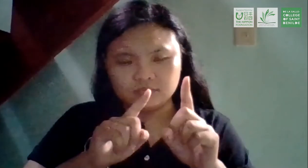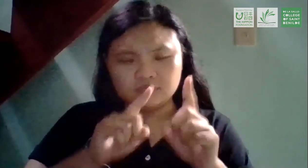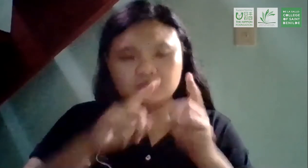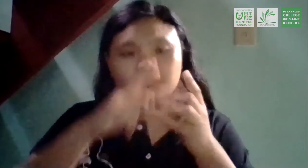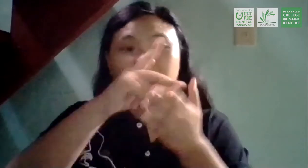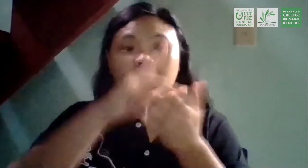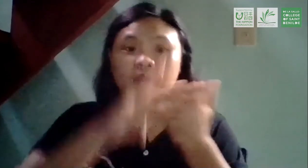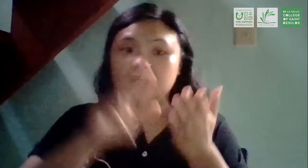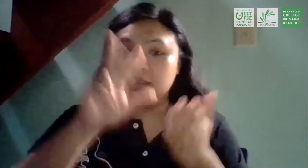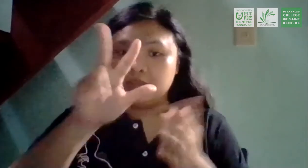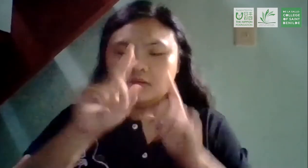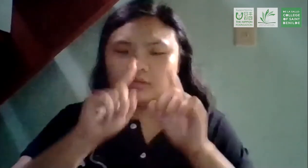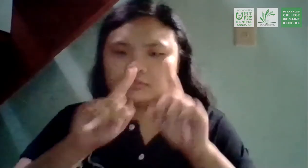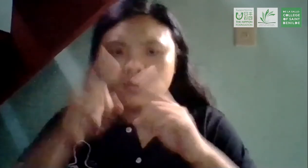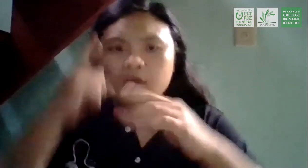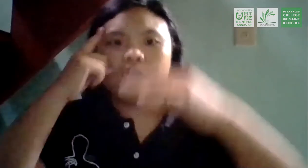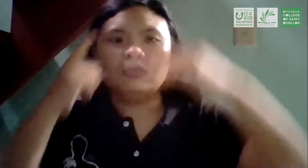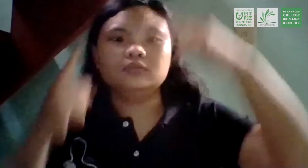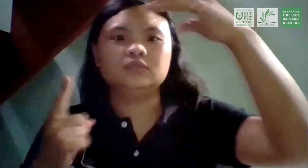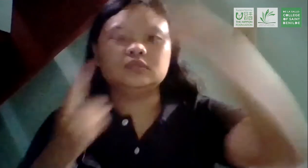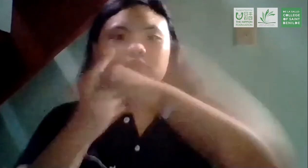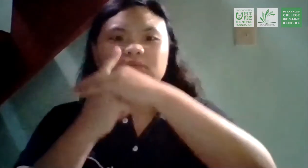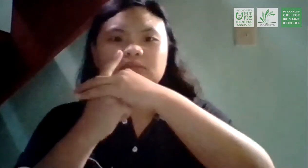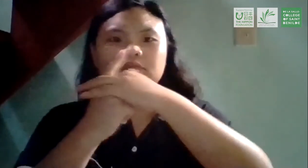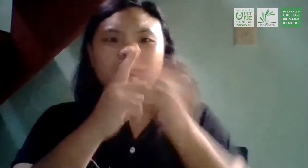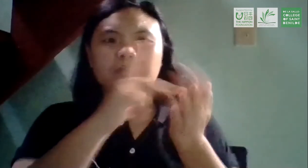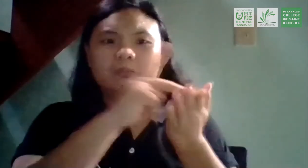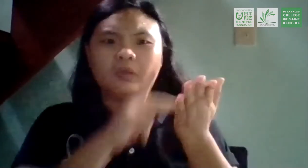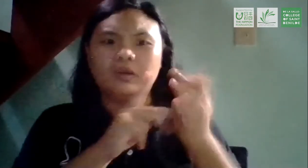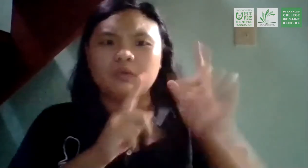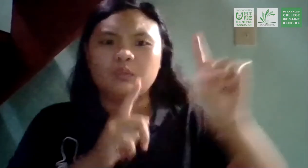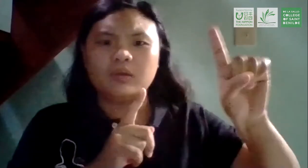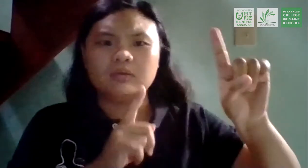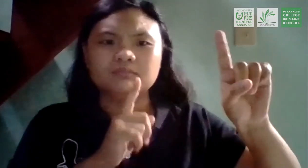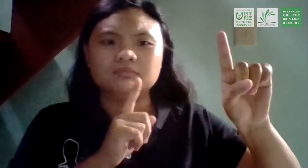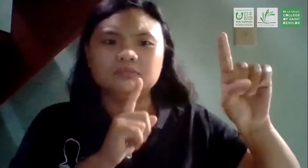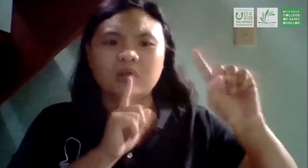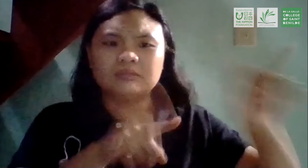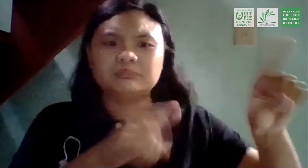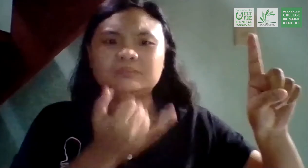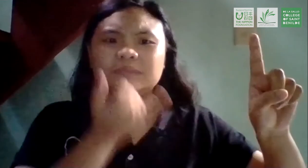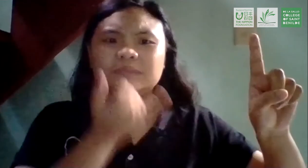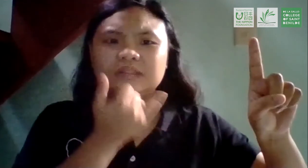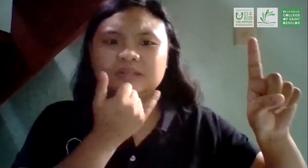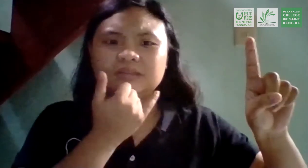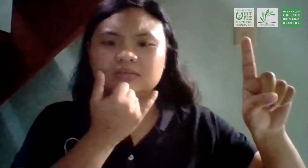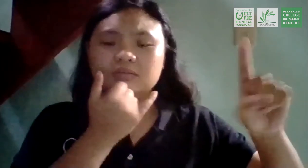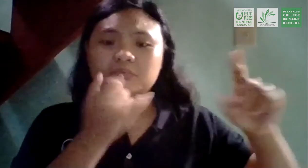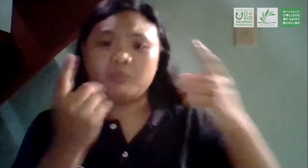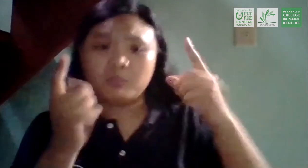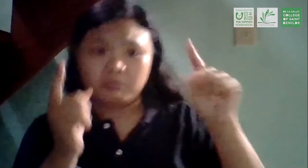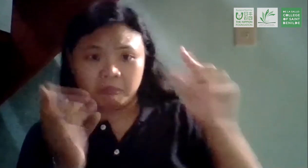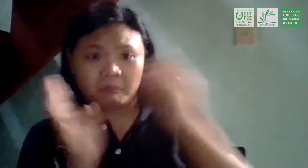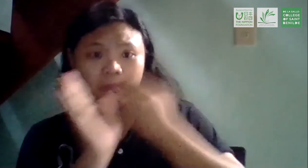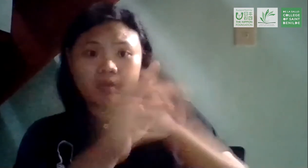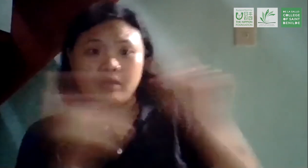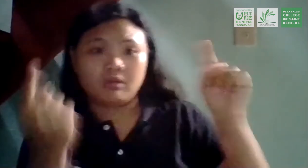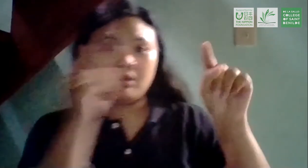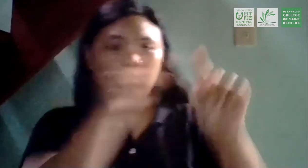really go back on our lessons Mm-hmm. and really understand them. We